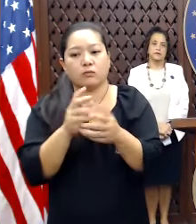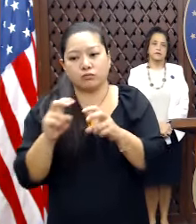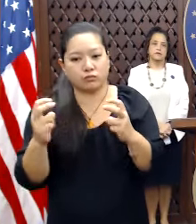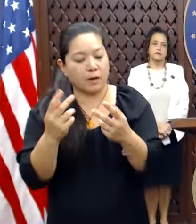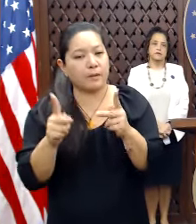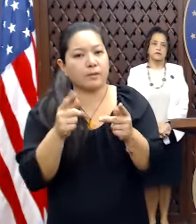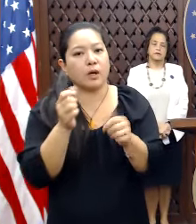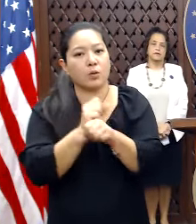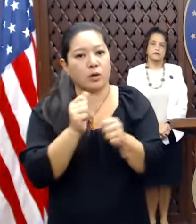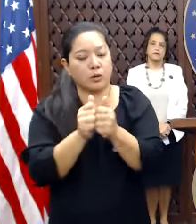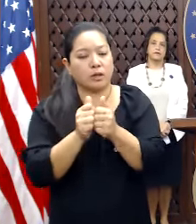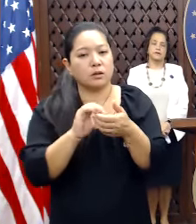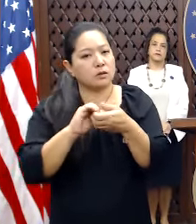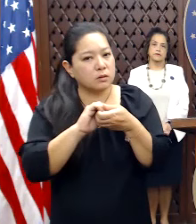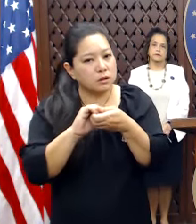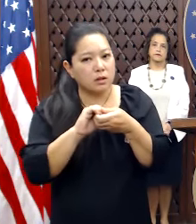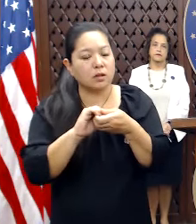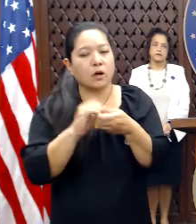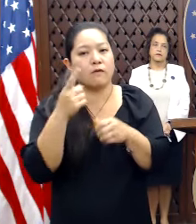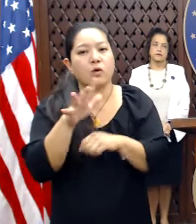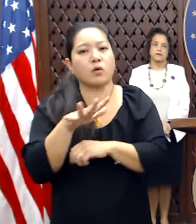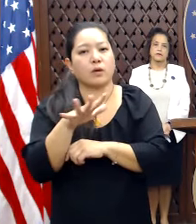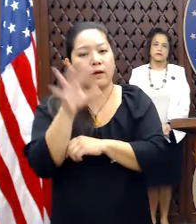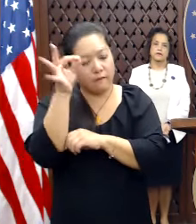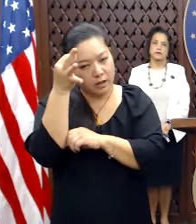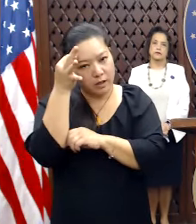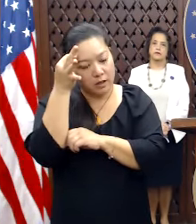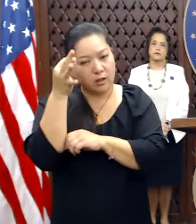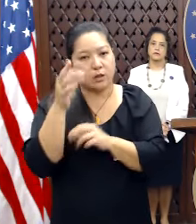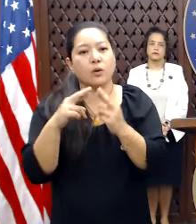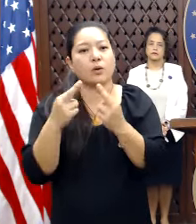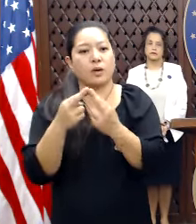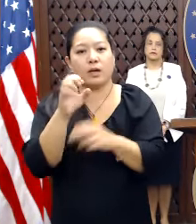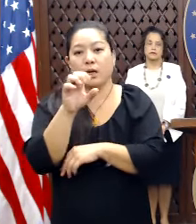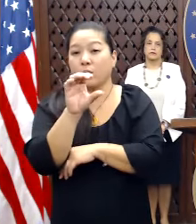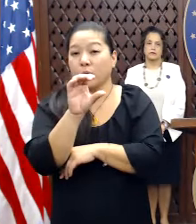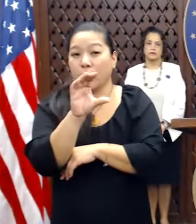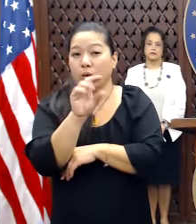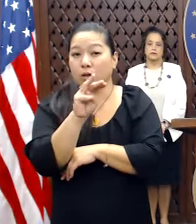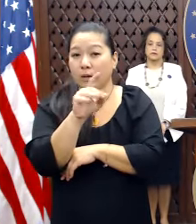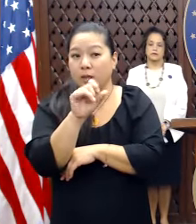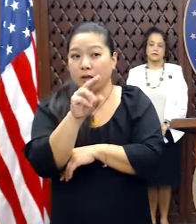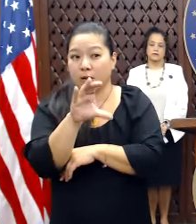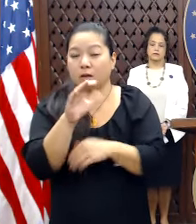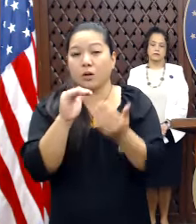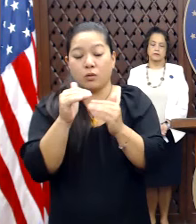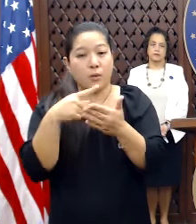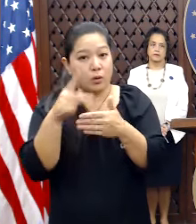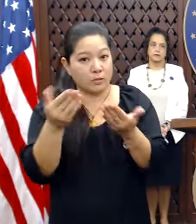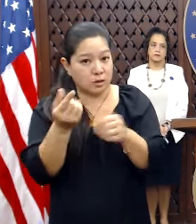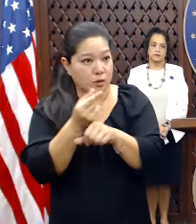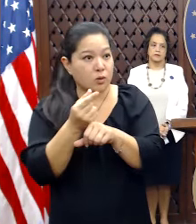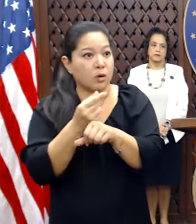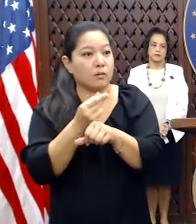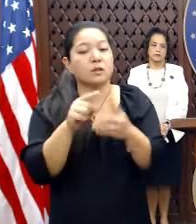colleagues in coordination for locally and federally related economic stimulus programs and